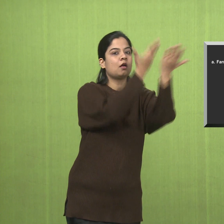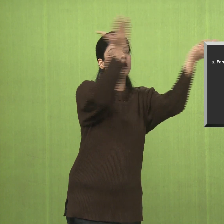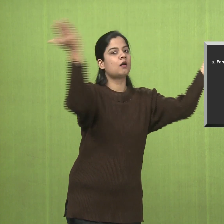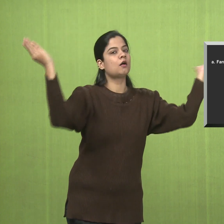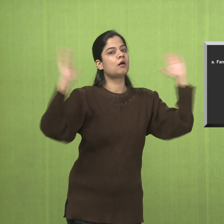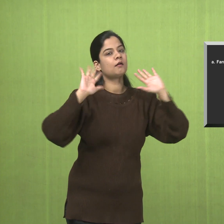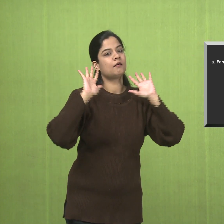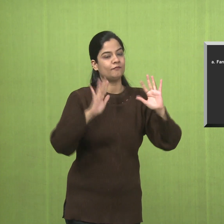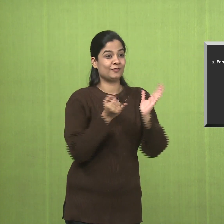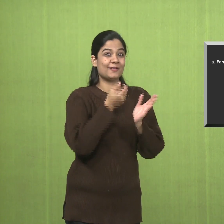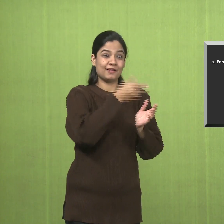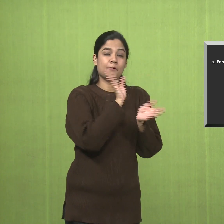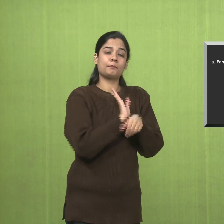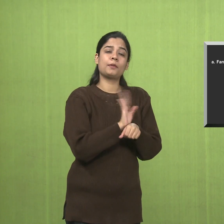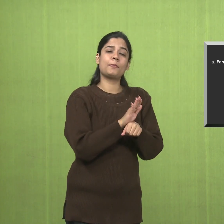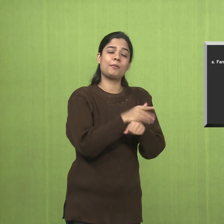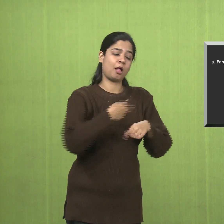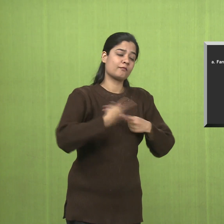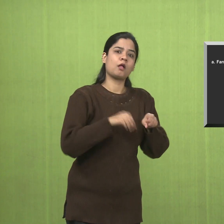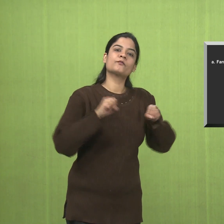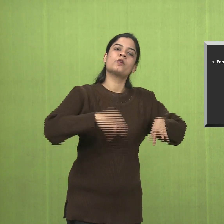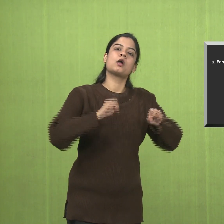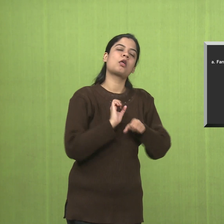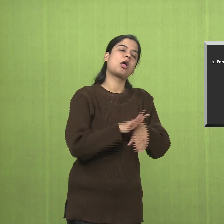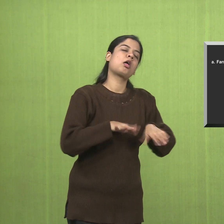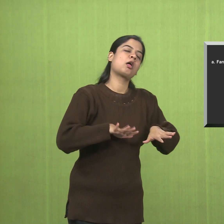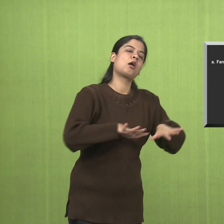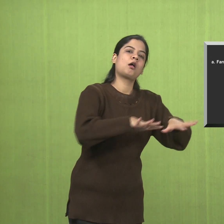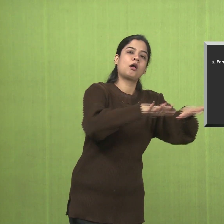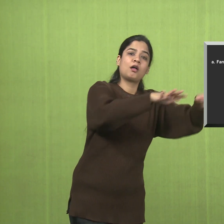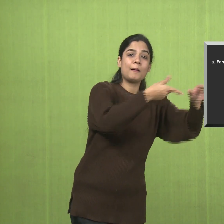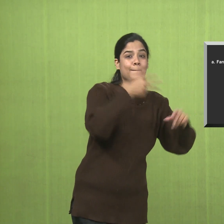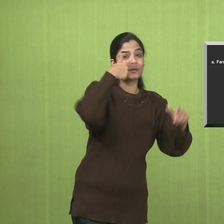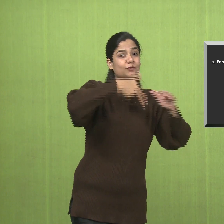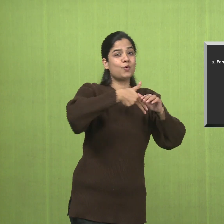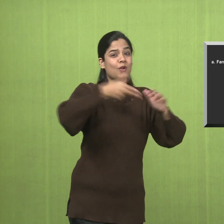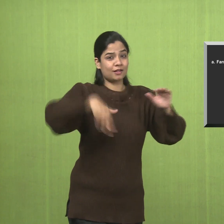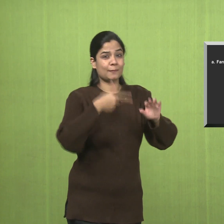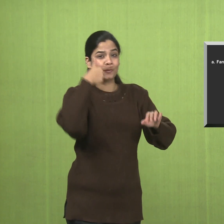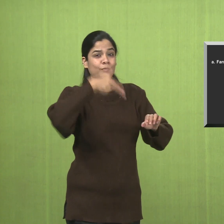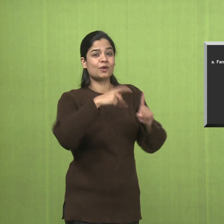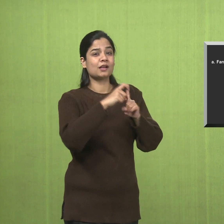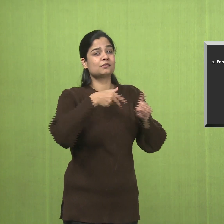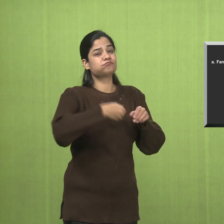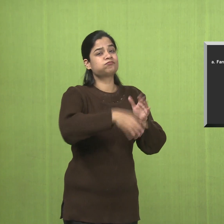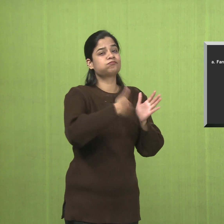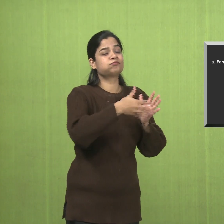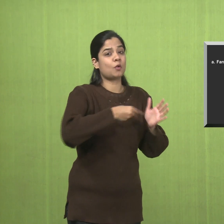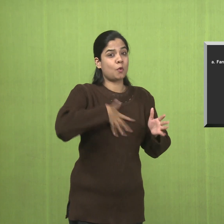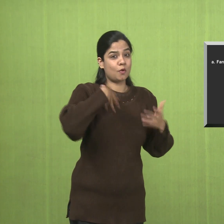in farms. So tractors, sometimes the poor maintenance can lead to a lot of waste of